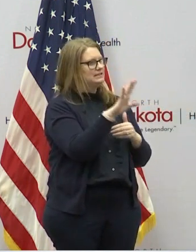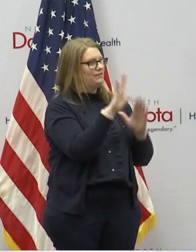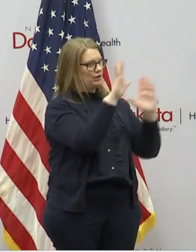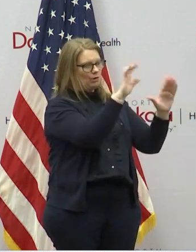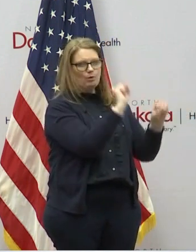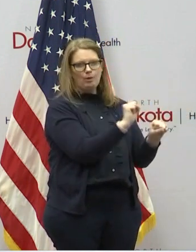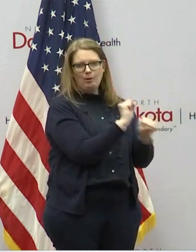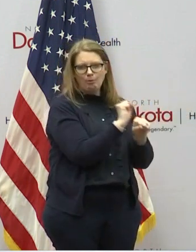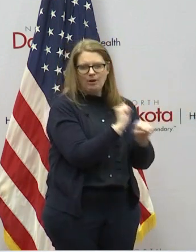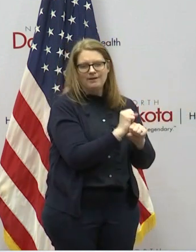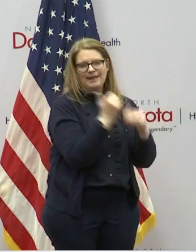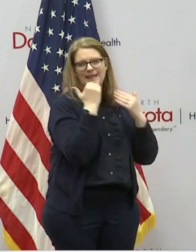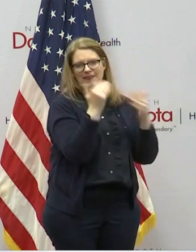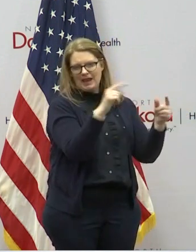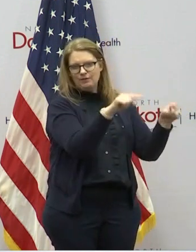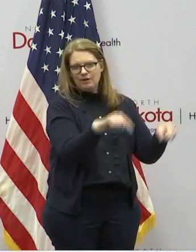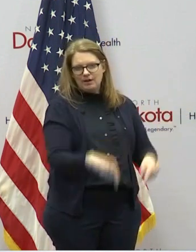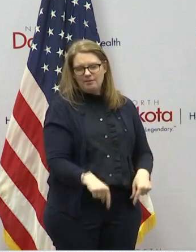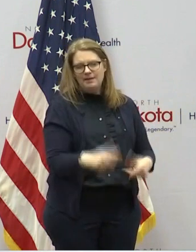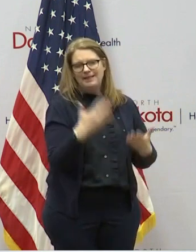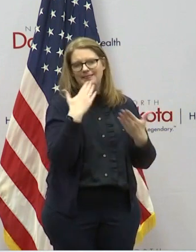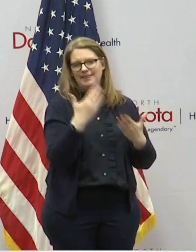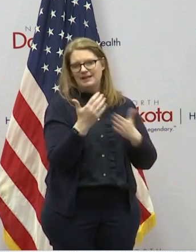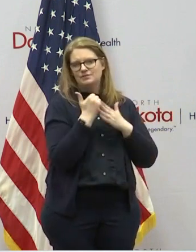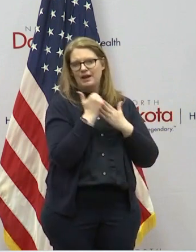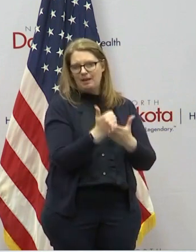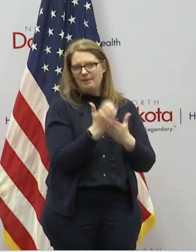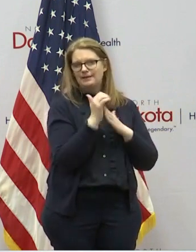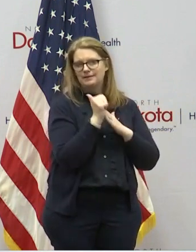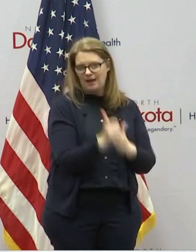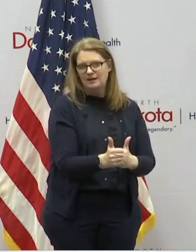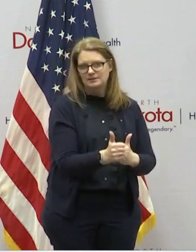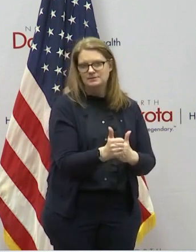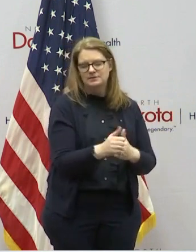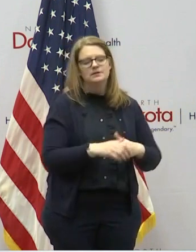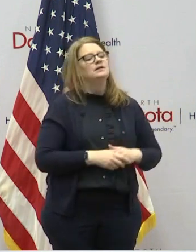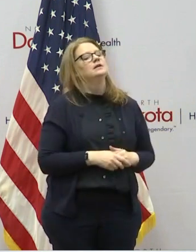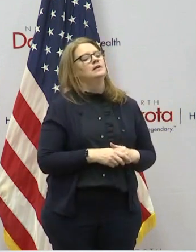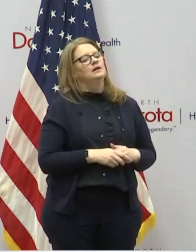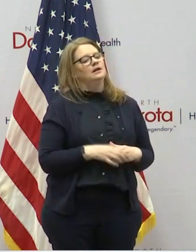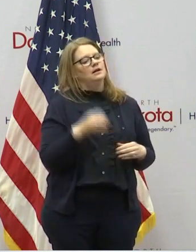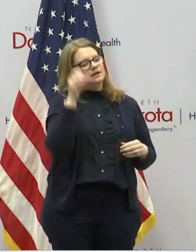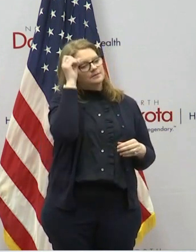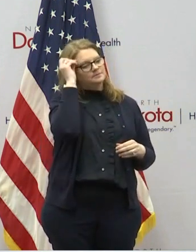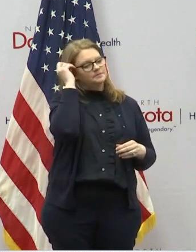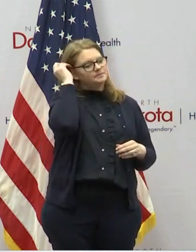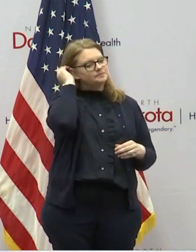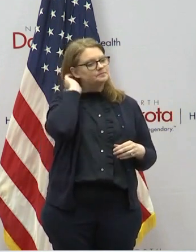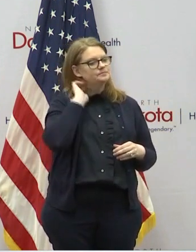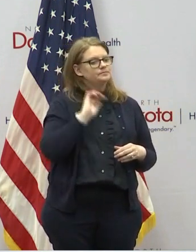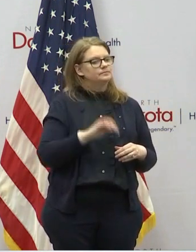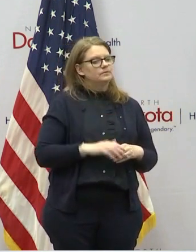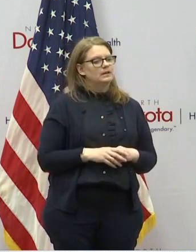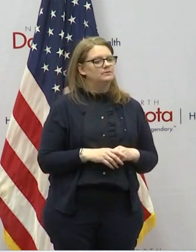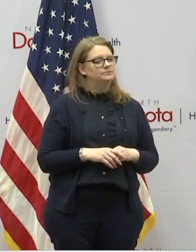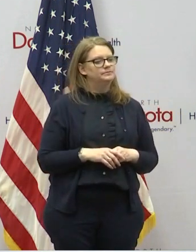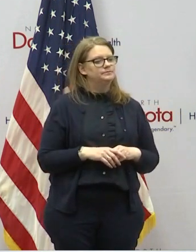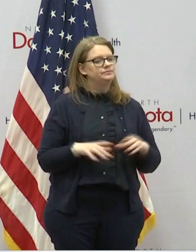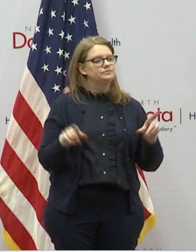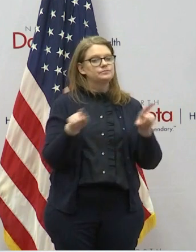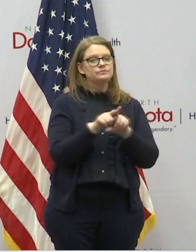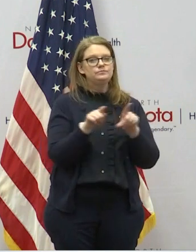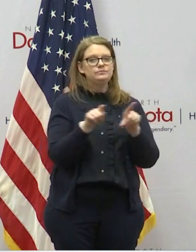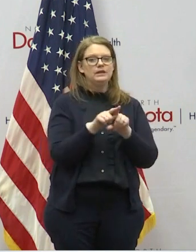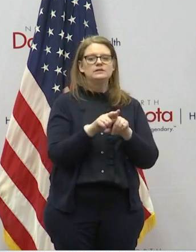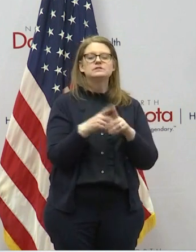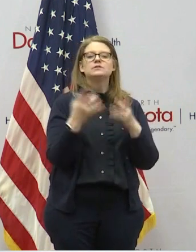Thank you for being here. Thanks for helping guide us through this. And I also, in addition to that, we've